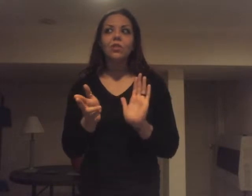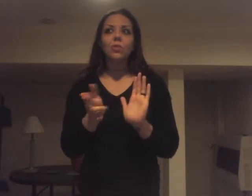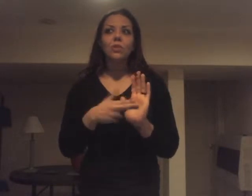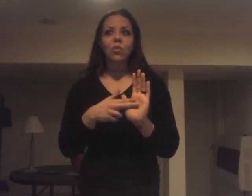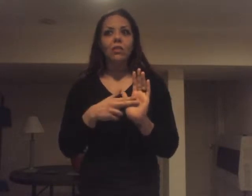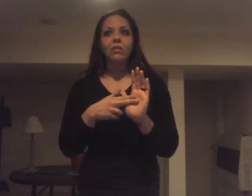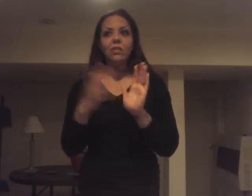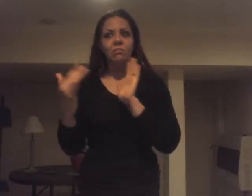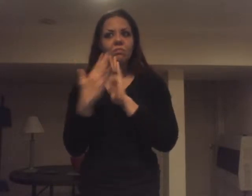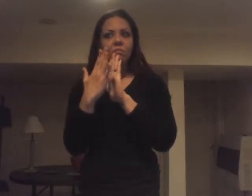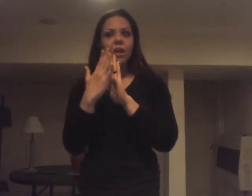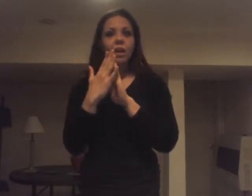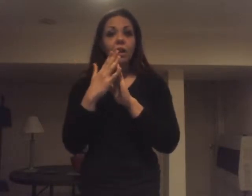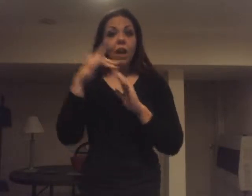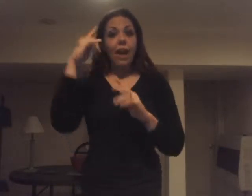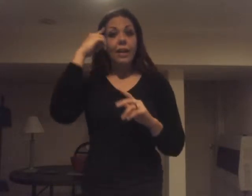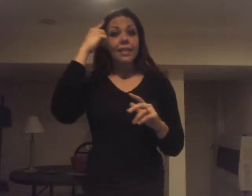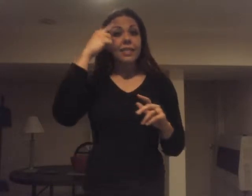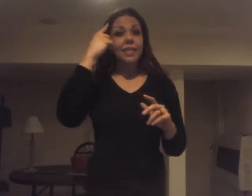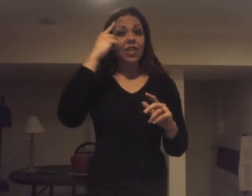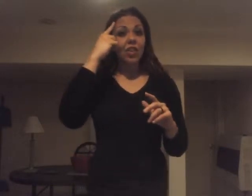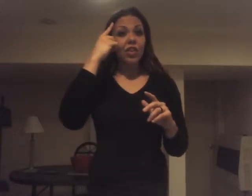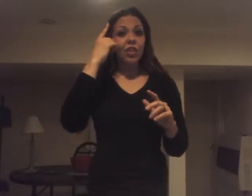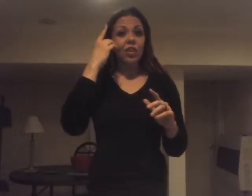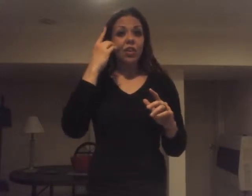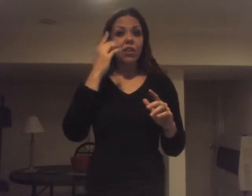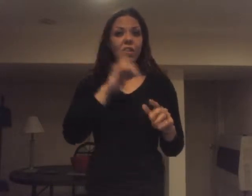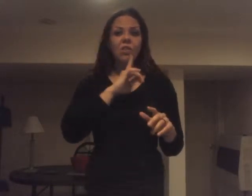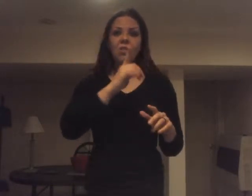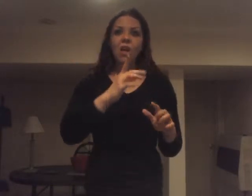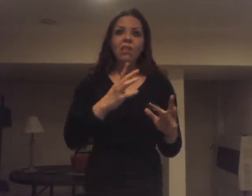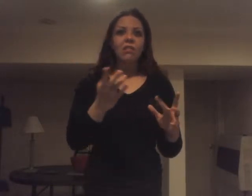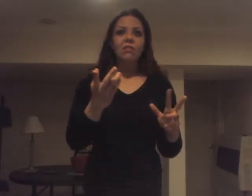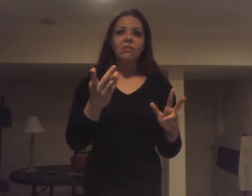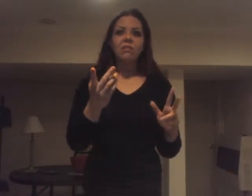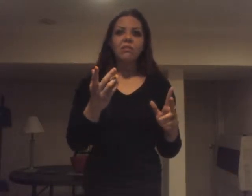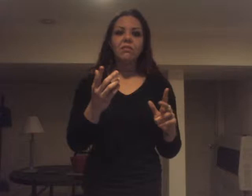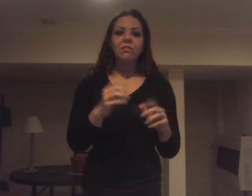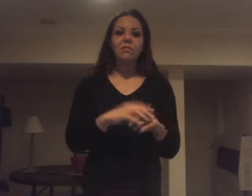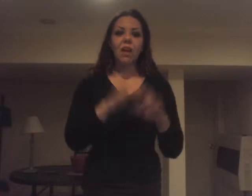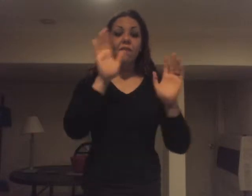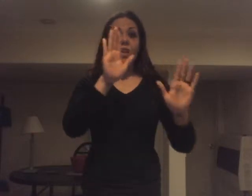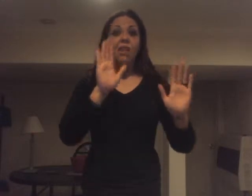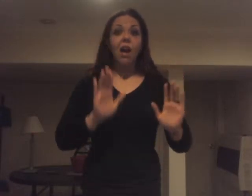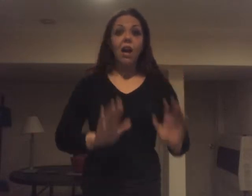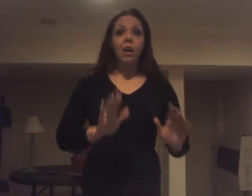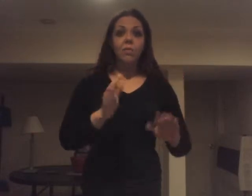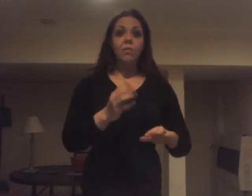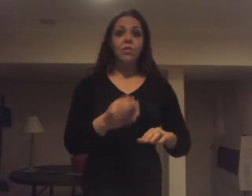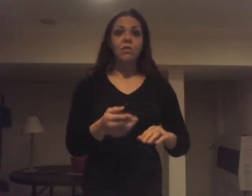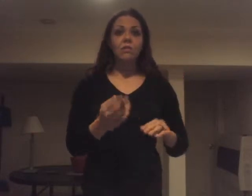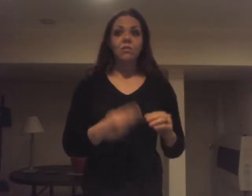Consider the rather phenomenal rise in the diagnosis and treatment of something called attention